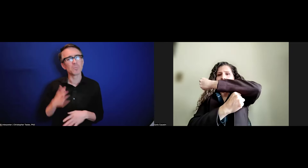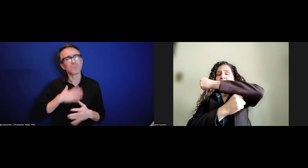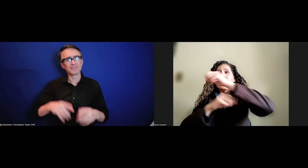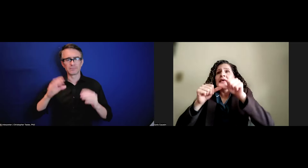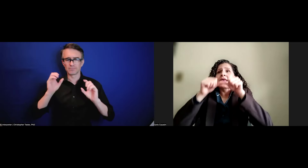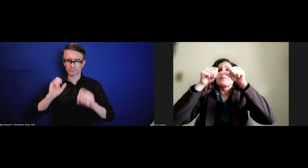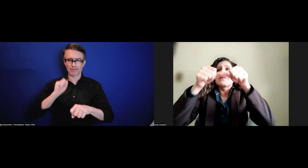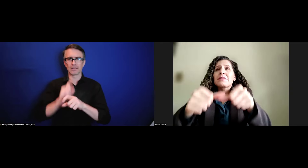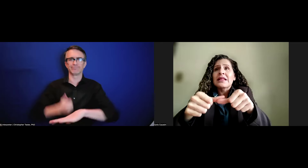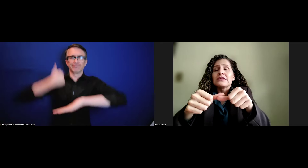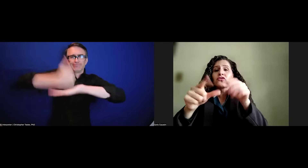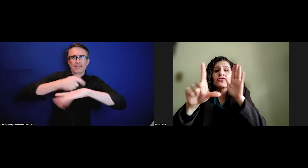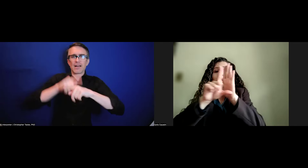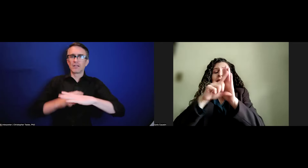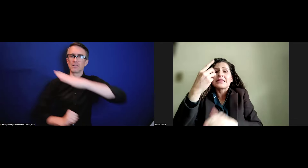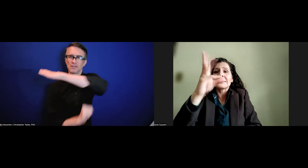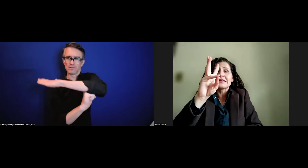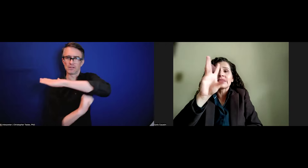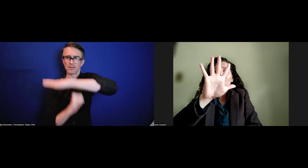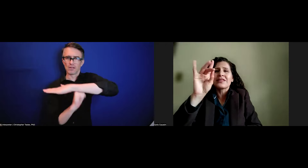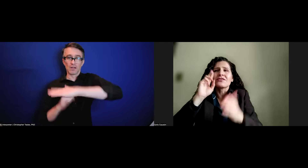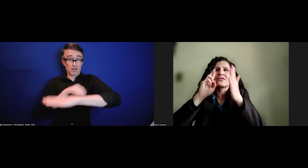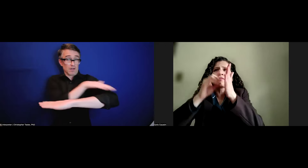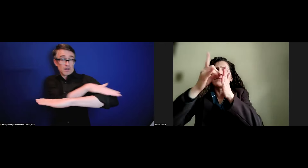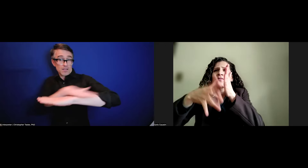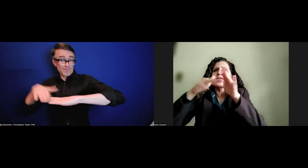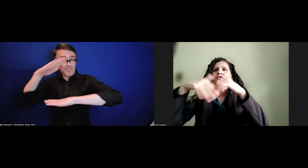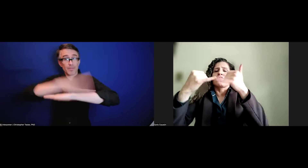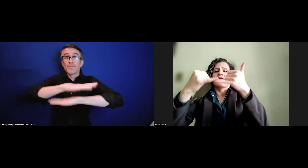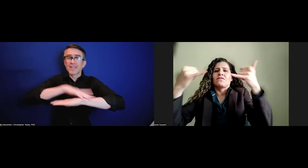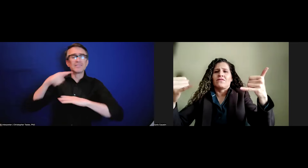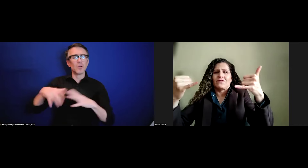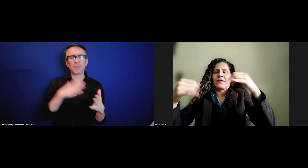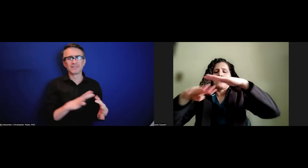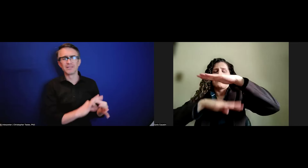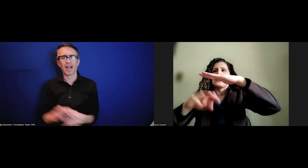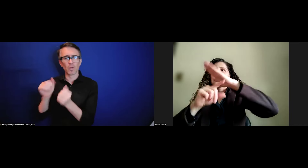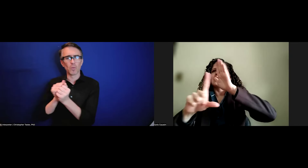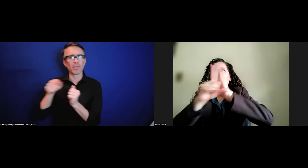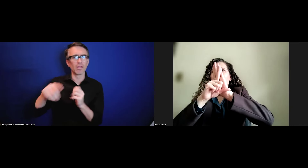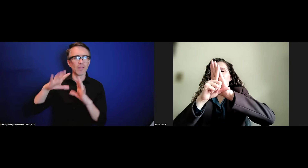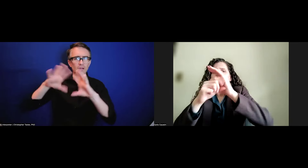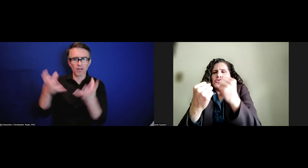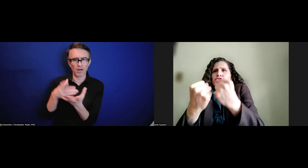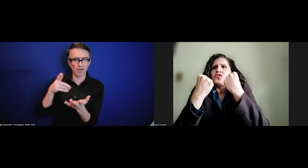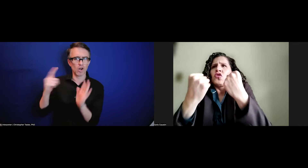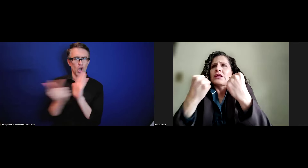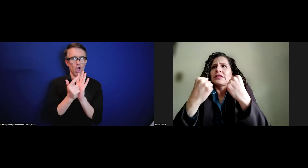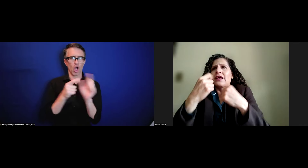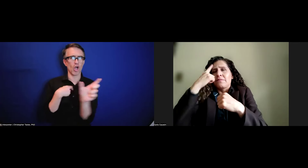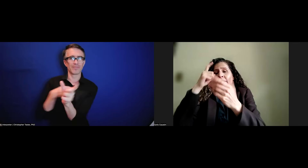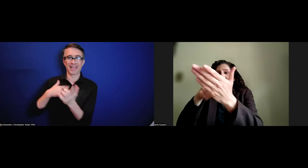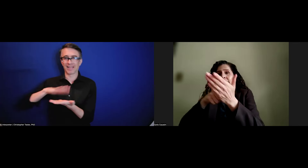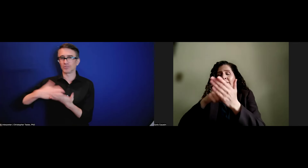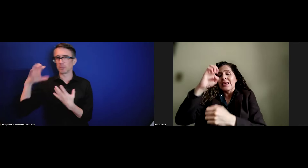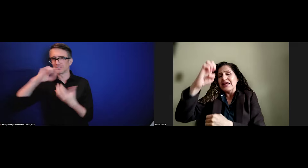a mediano plazo para From poder small, short projects that are solventar made estas to actividades. Ahora que ya medium term to se